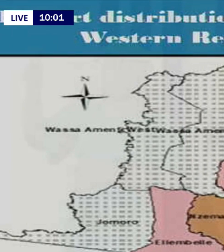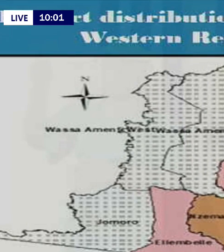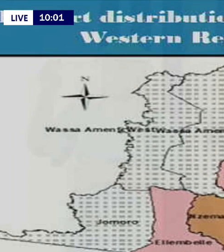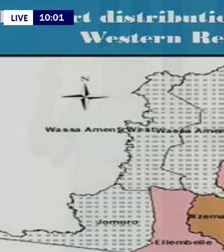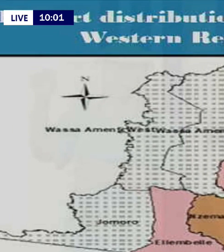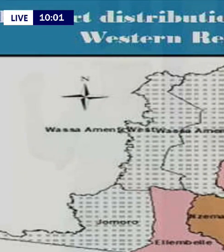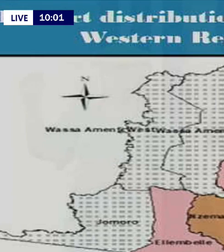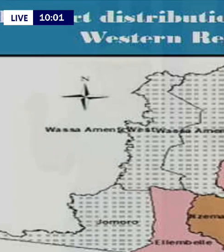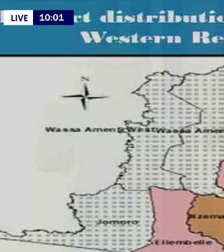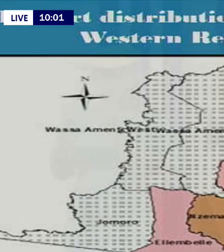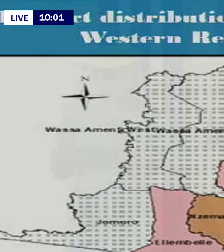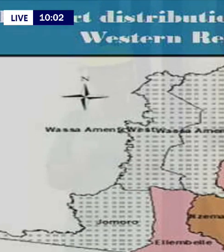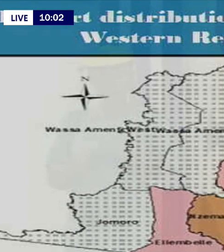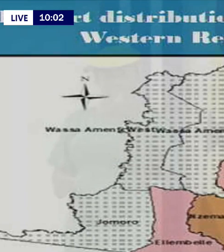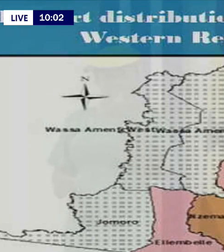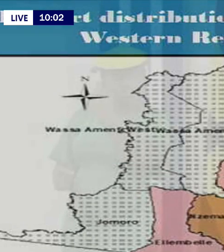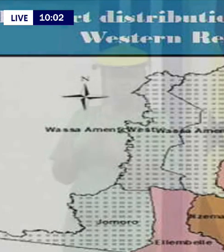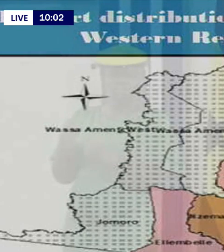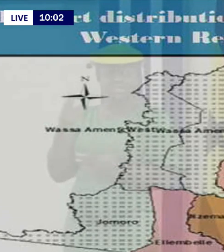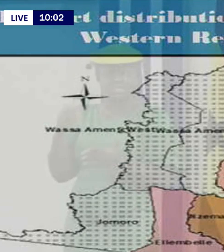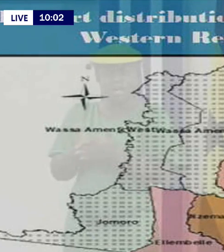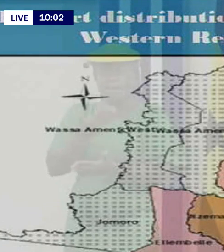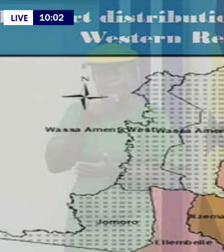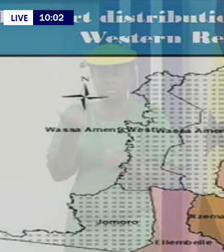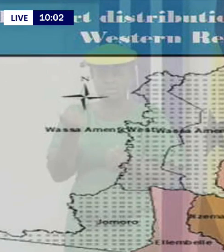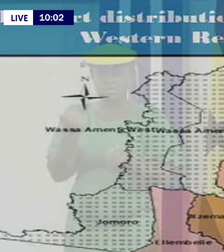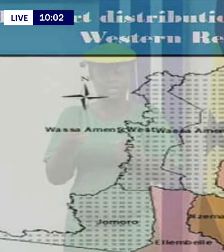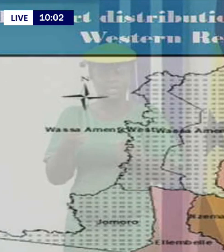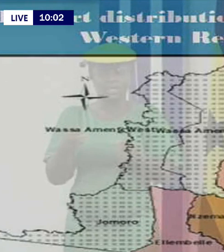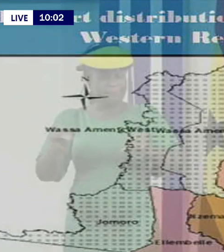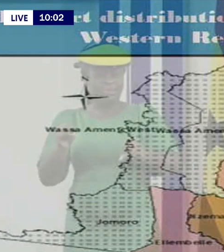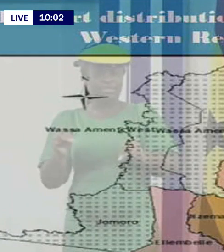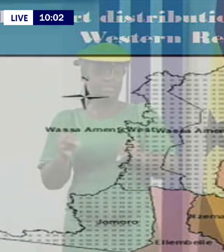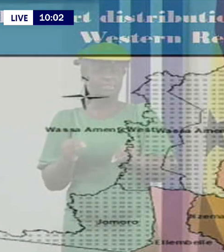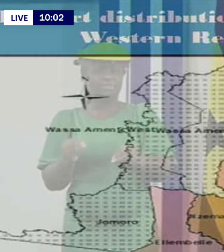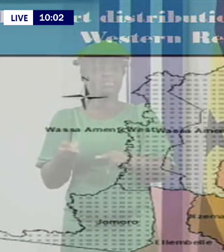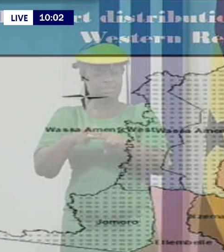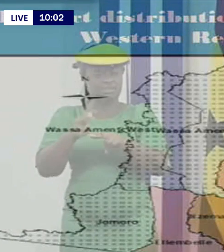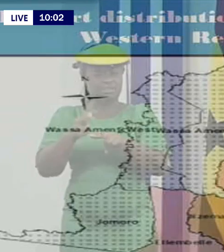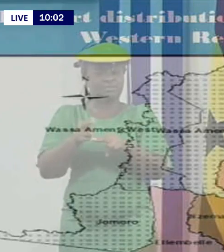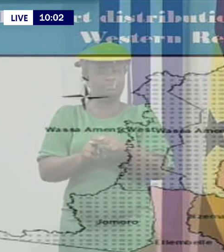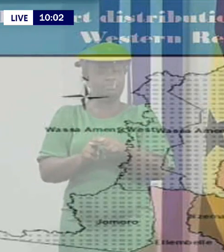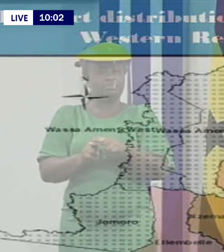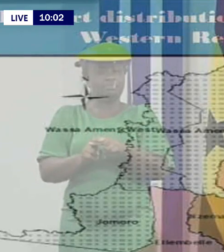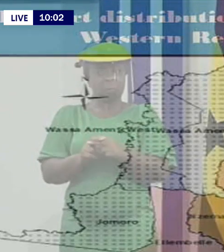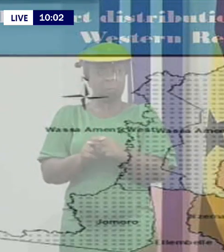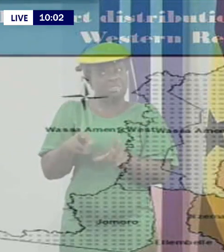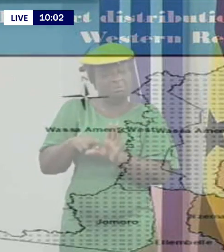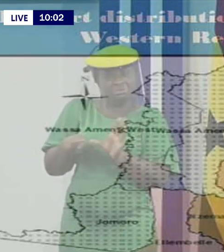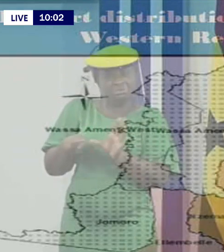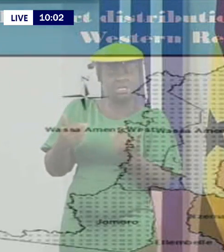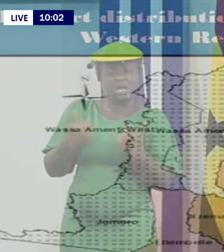how we can quickly assist the region to bring it at Takoradi the same way we did in Obuasi. Even though the region has